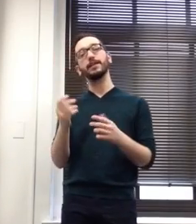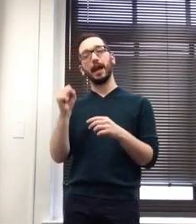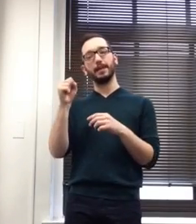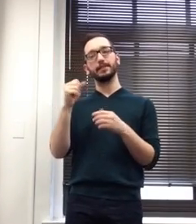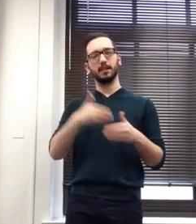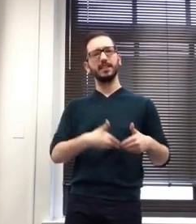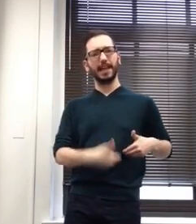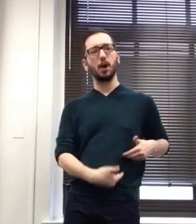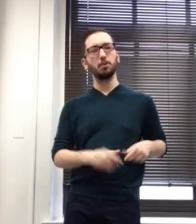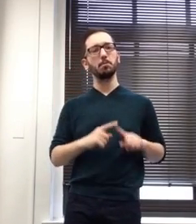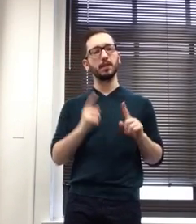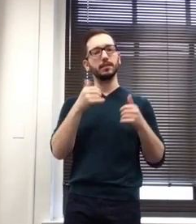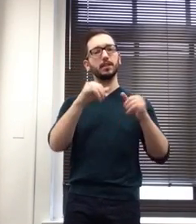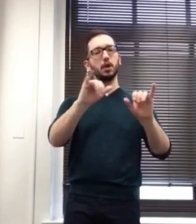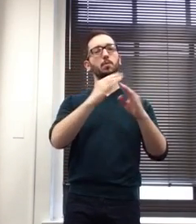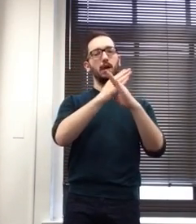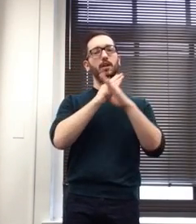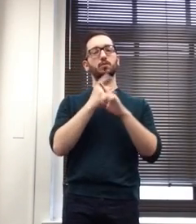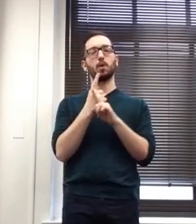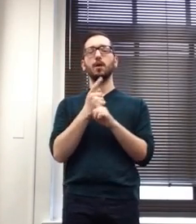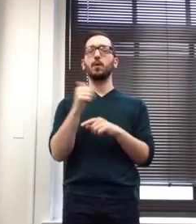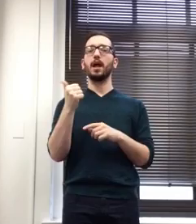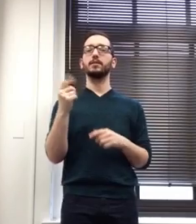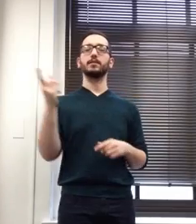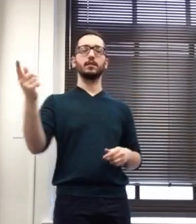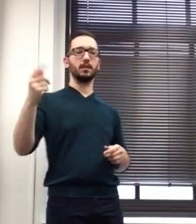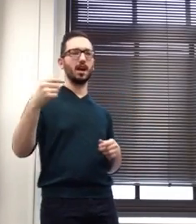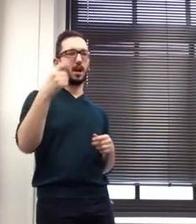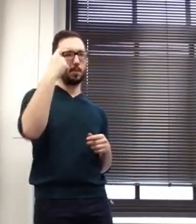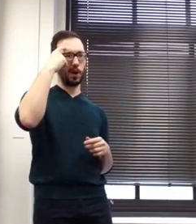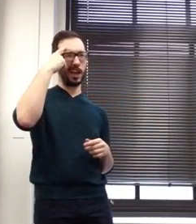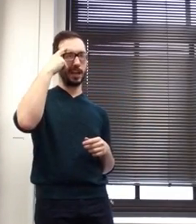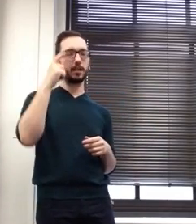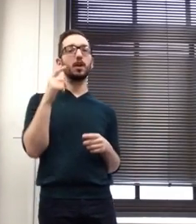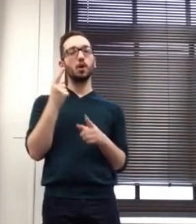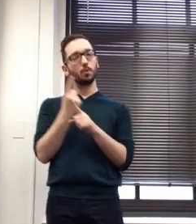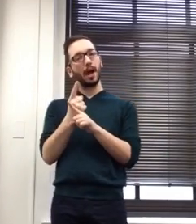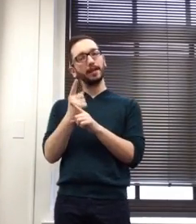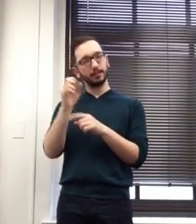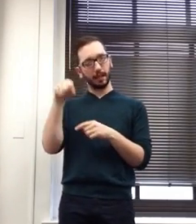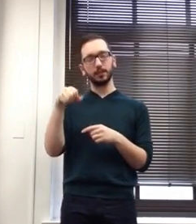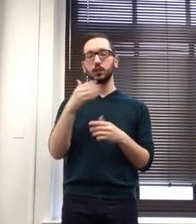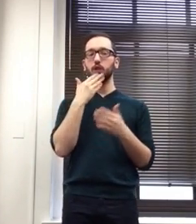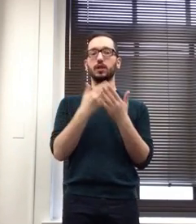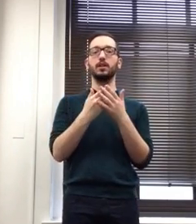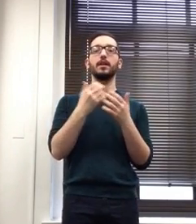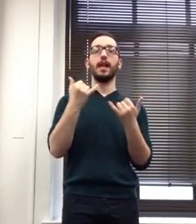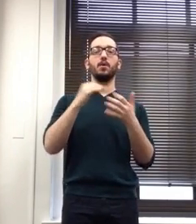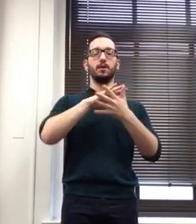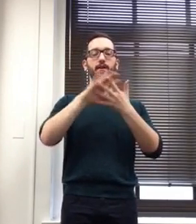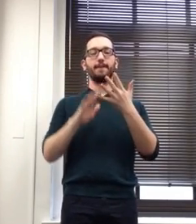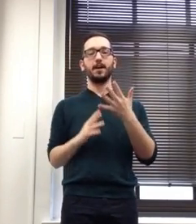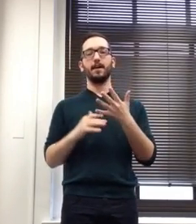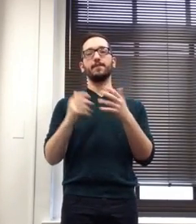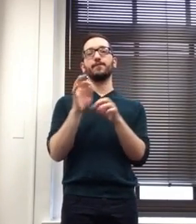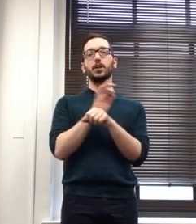really important one's protected. Okay, let's stop there. Okay, guys and girls, these are the 5 functions of the skeletal system. Now, what we need to do is we need to talk about the